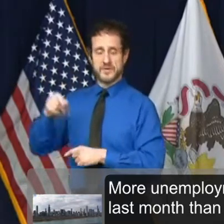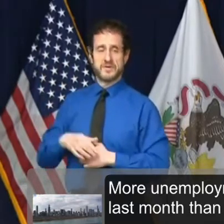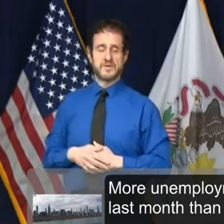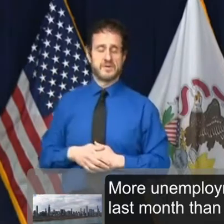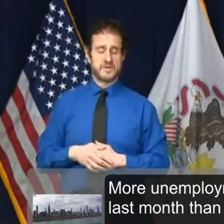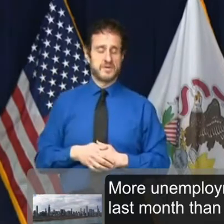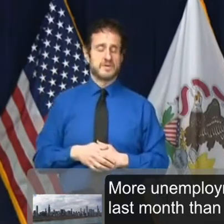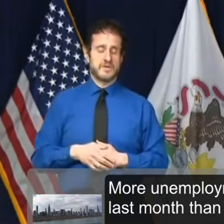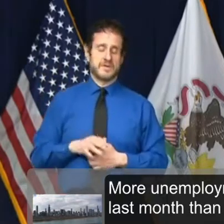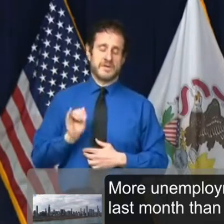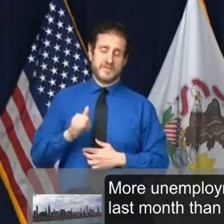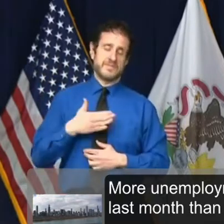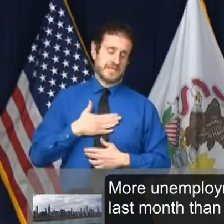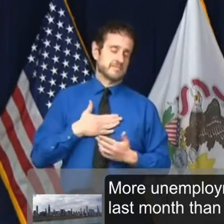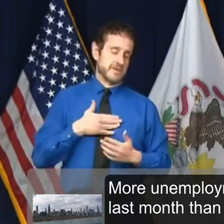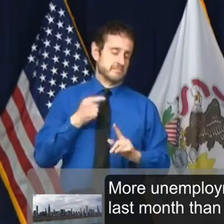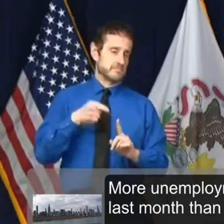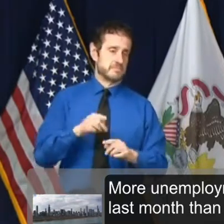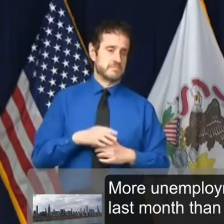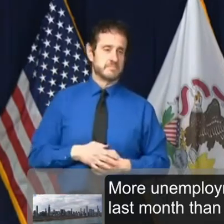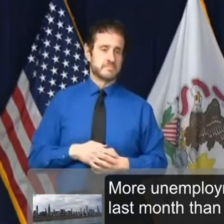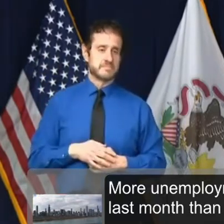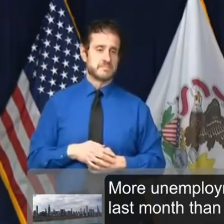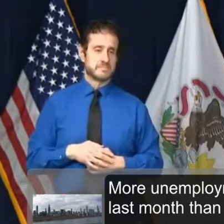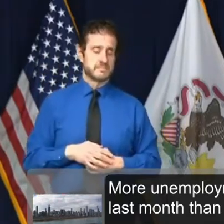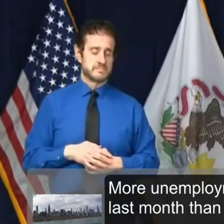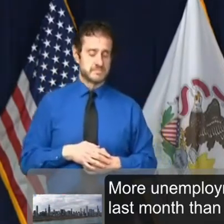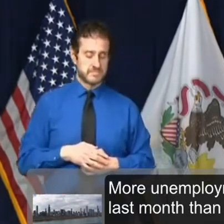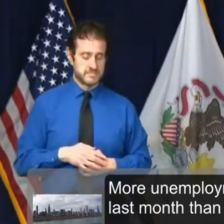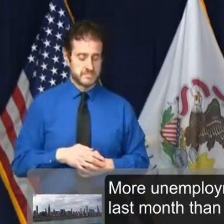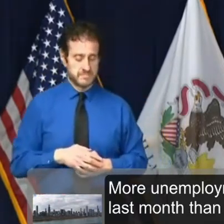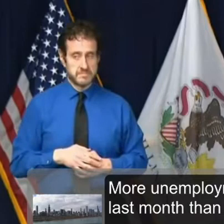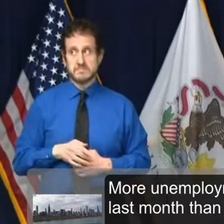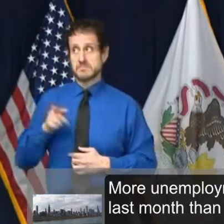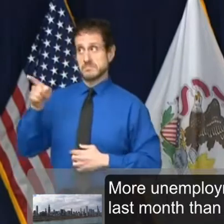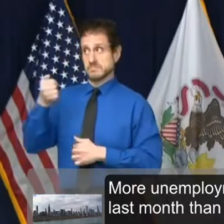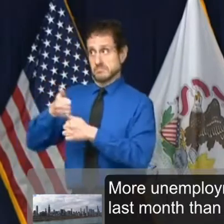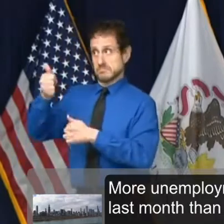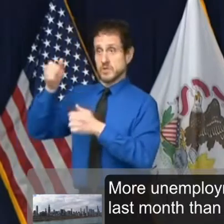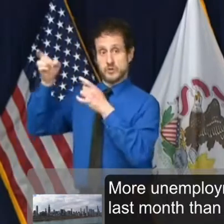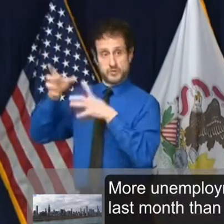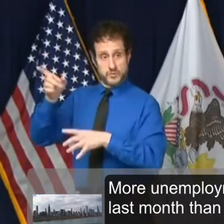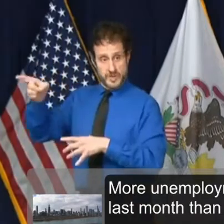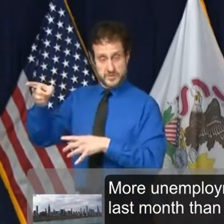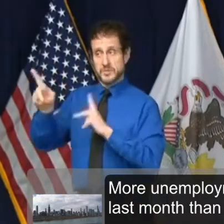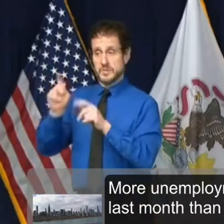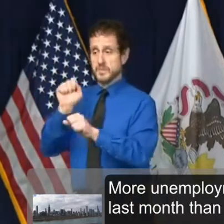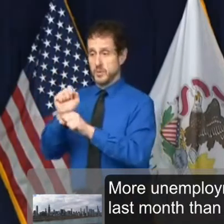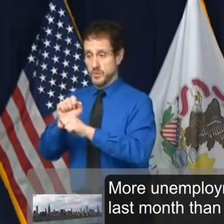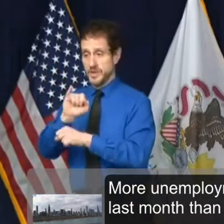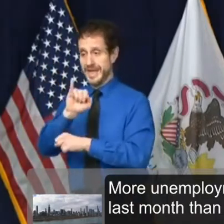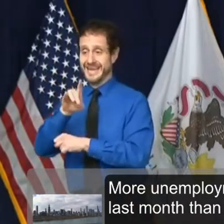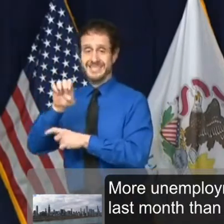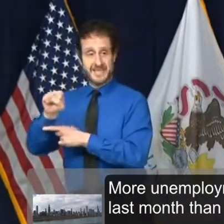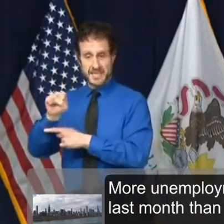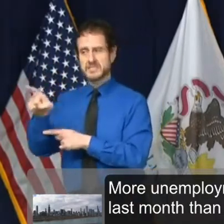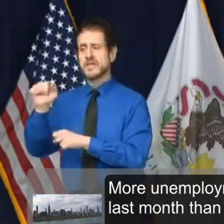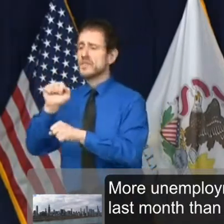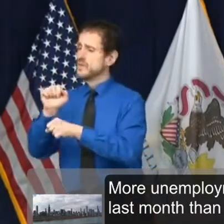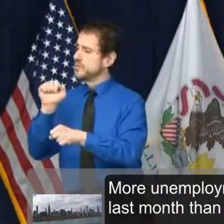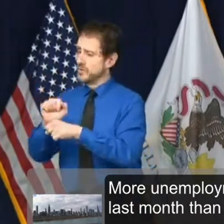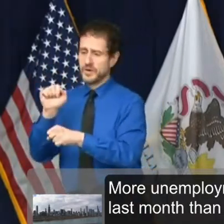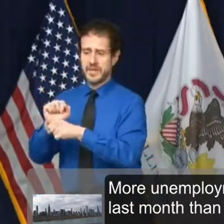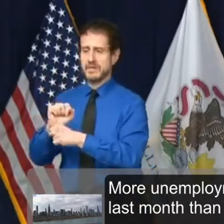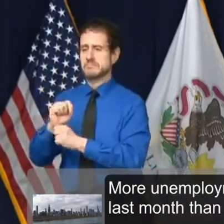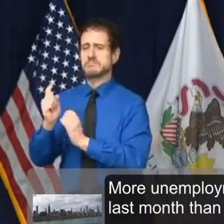So that's what I would say. I mean, we're doing I will say that the acting director and everybody that's working at IDS is working overtime to make sure